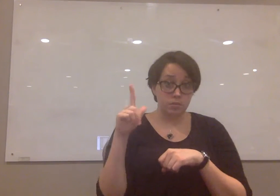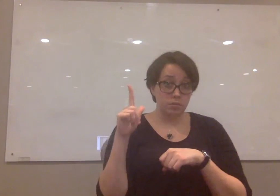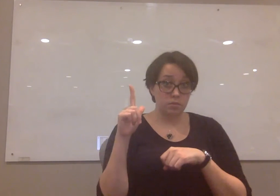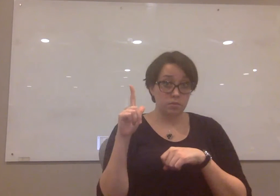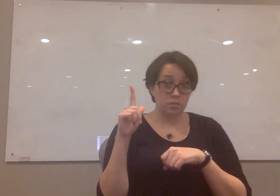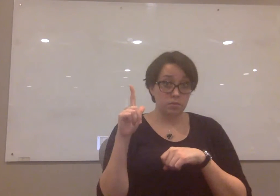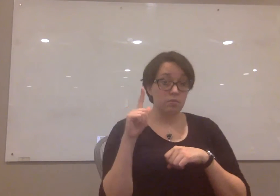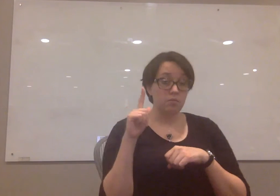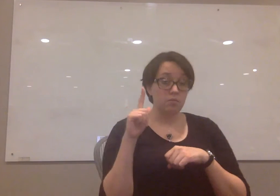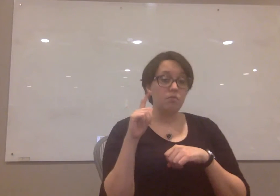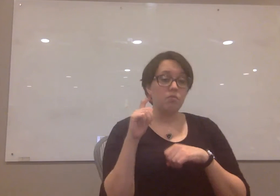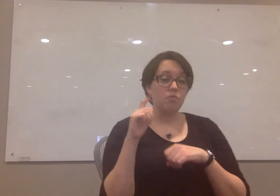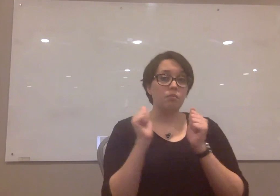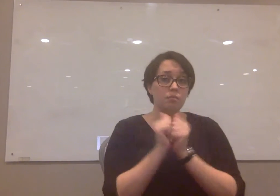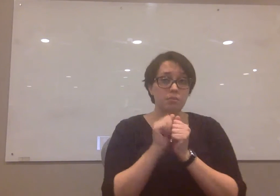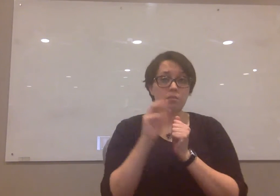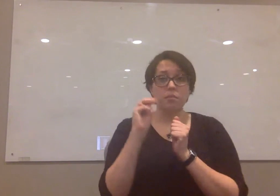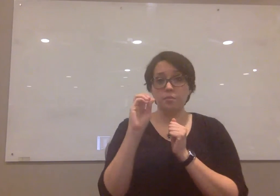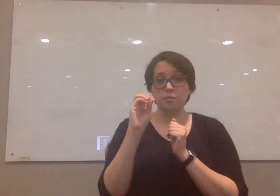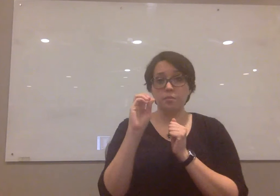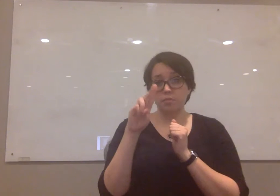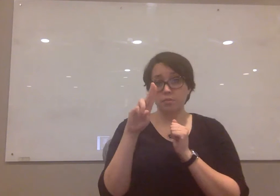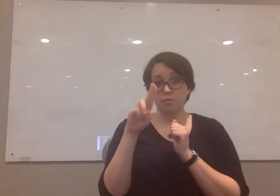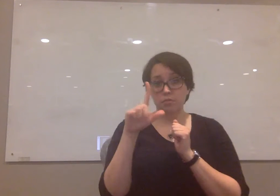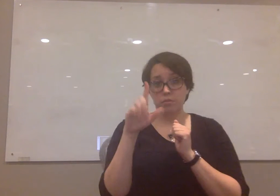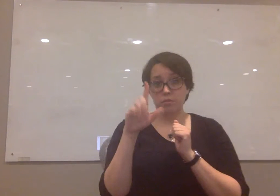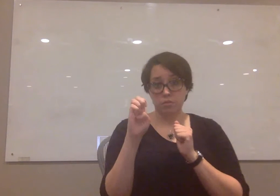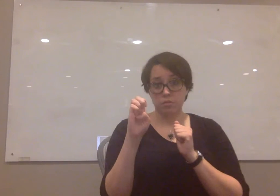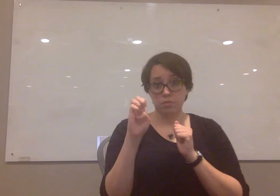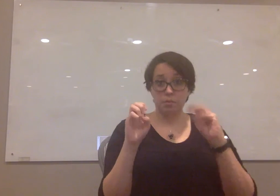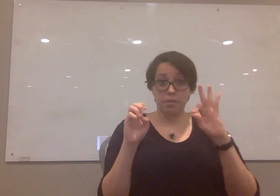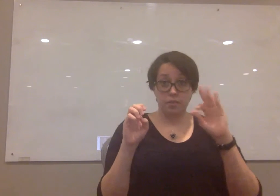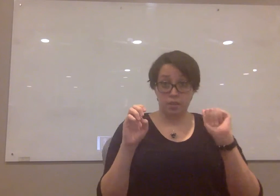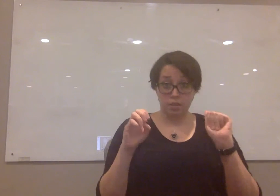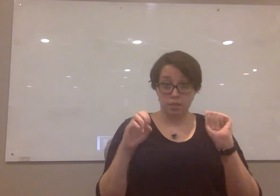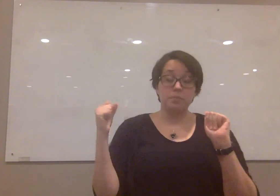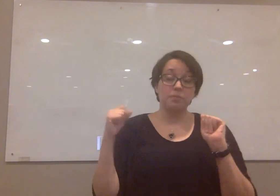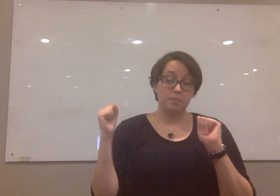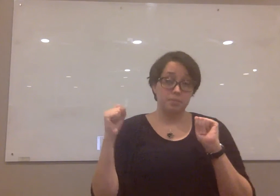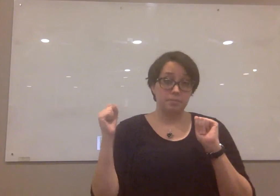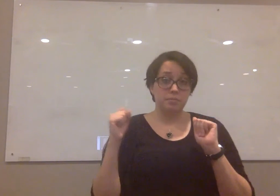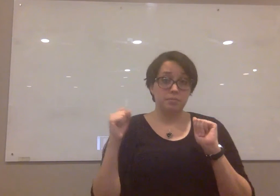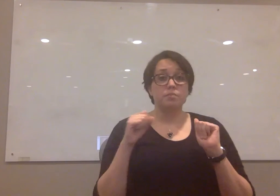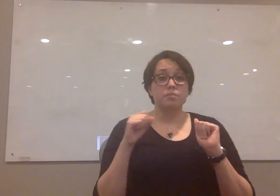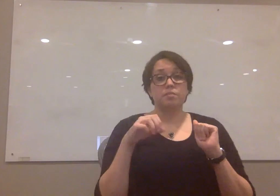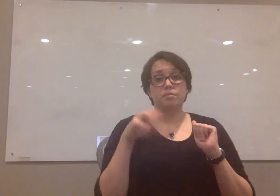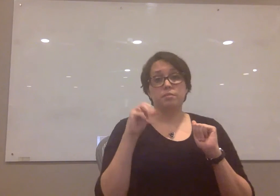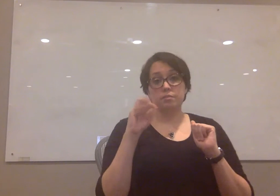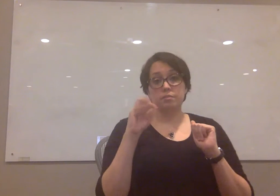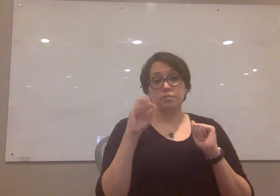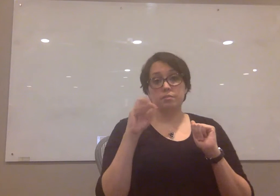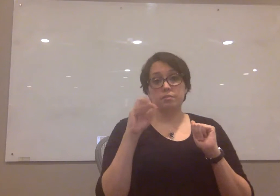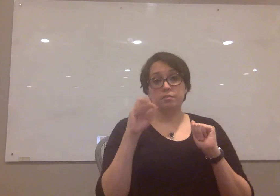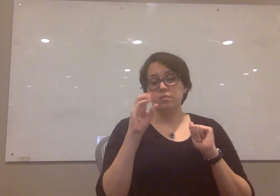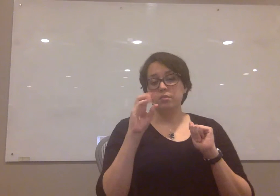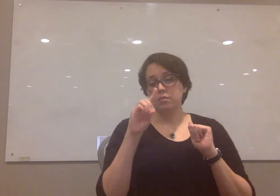with module and function. So MFA. Yeah, MFA. So MFA is module function arguments. Right. So it's going to be